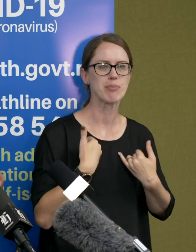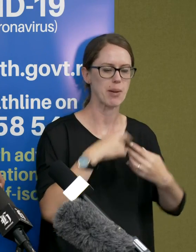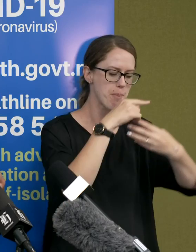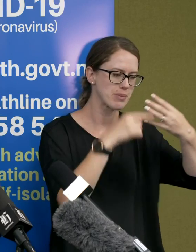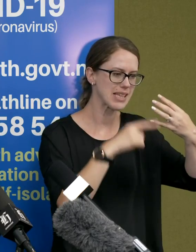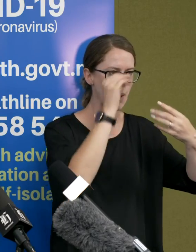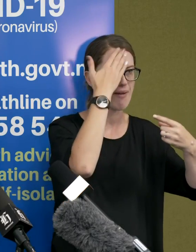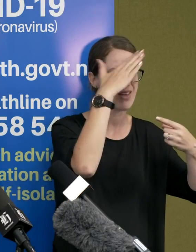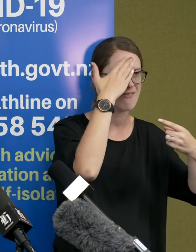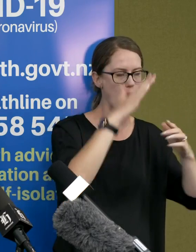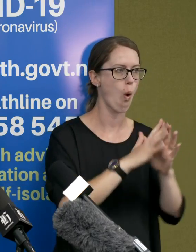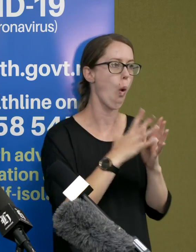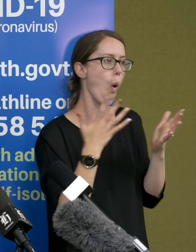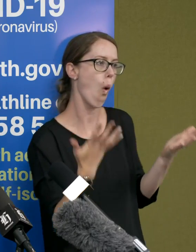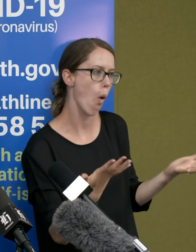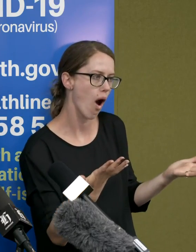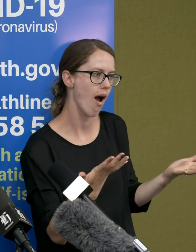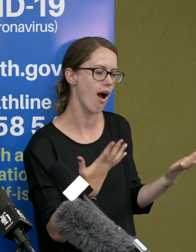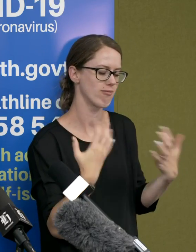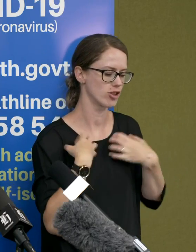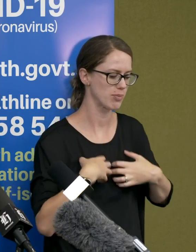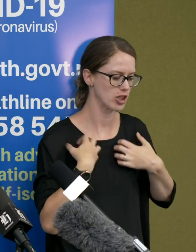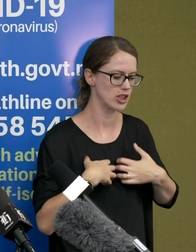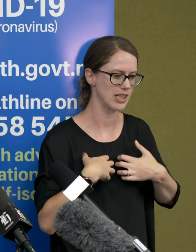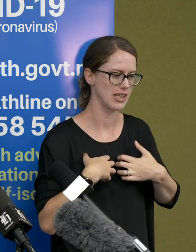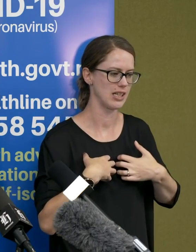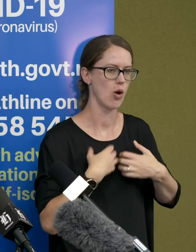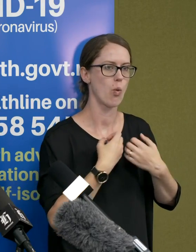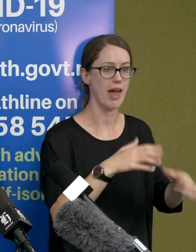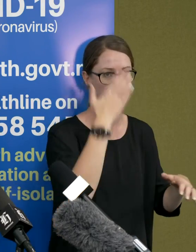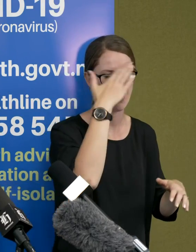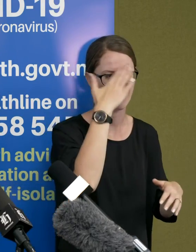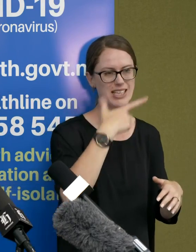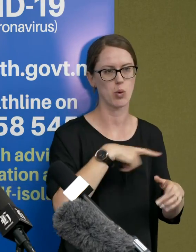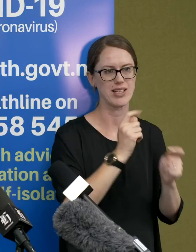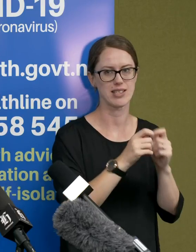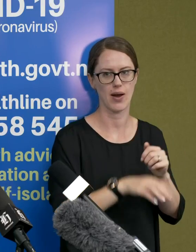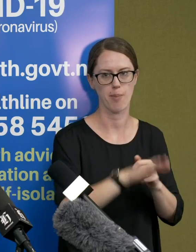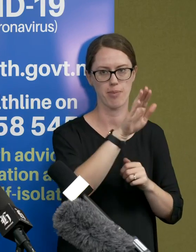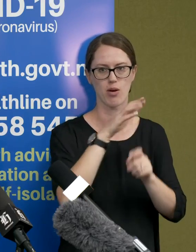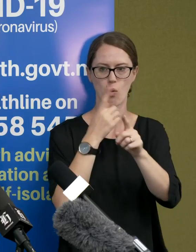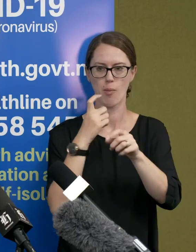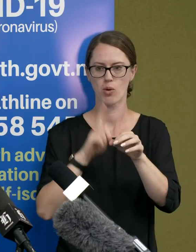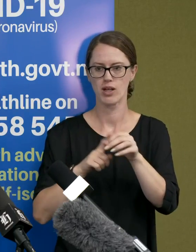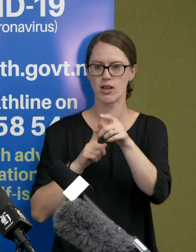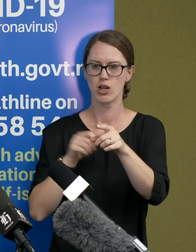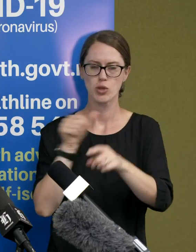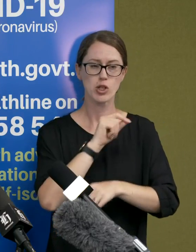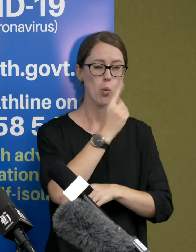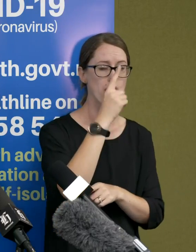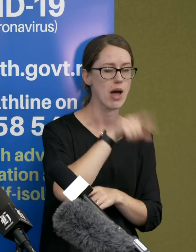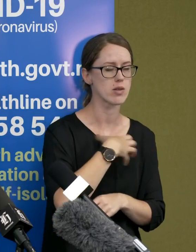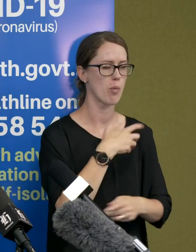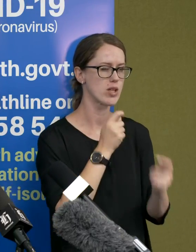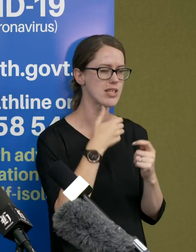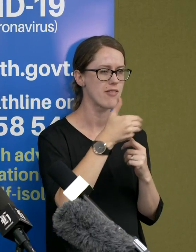be fever or the respiratory symptoms with or without fever. The next Sorry, ones one are more, saying Dr. that Method. we should be doing 1,000 or more